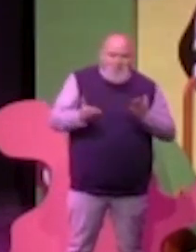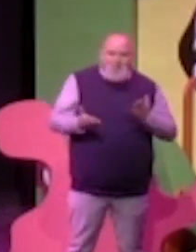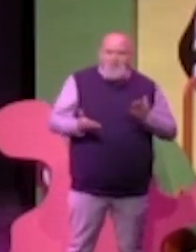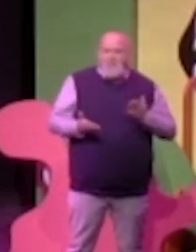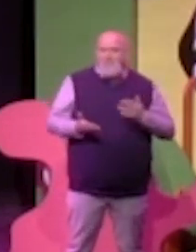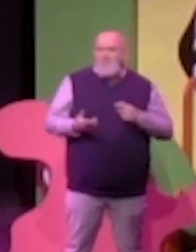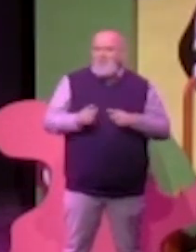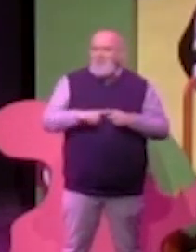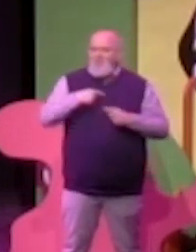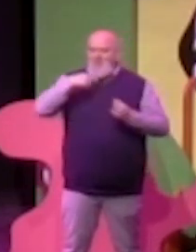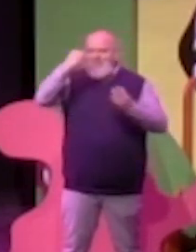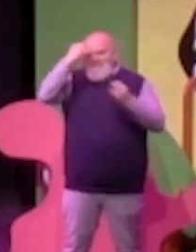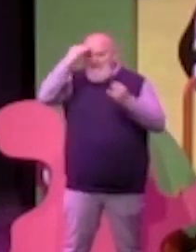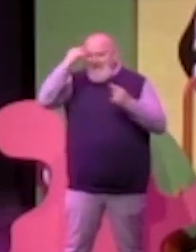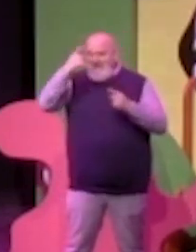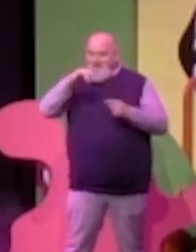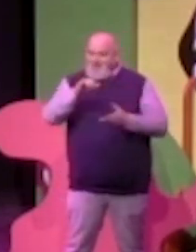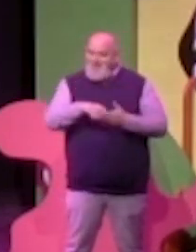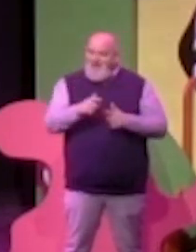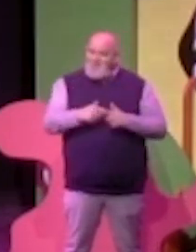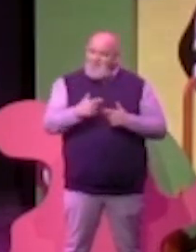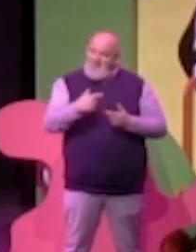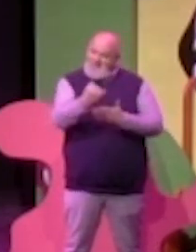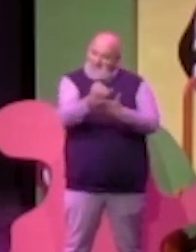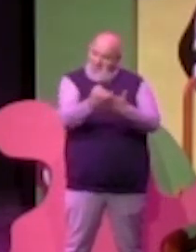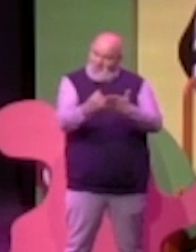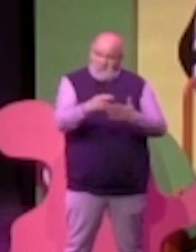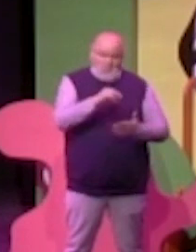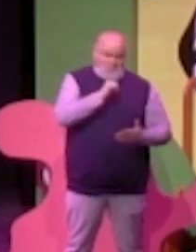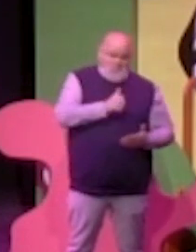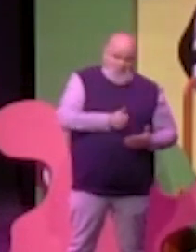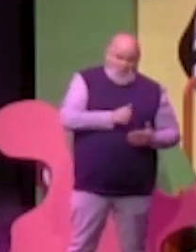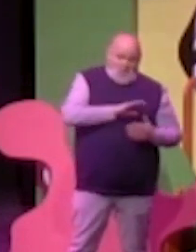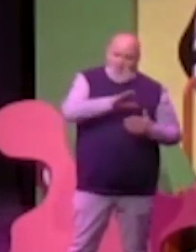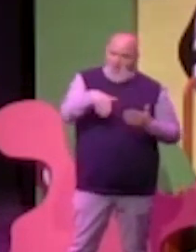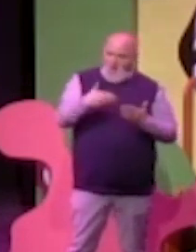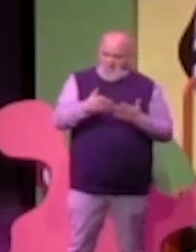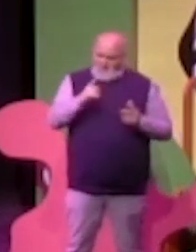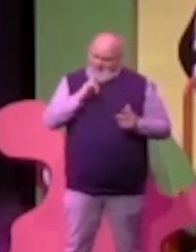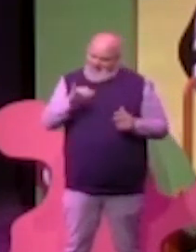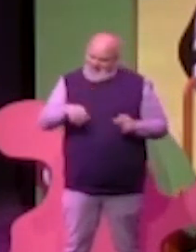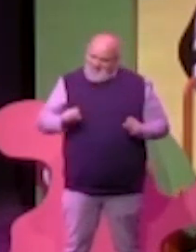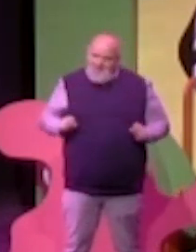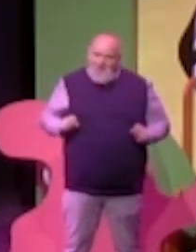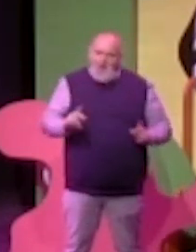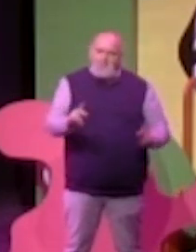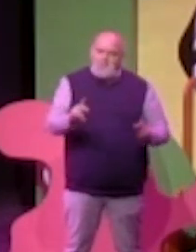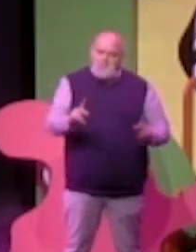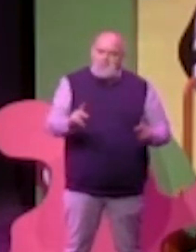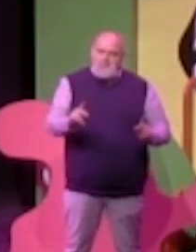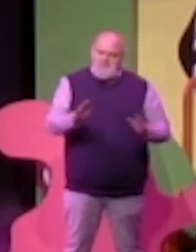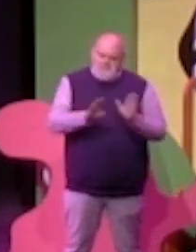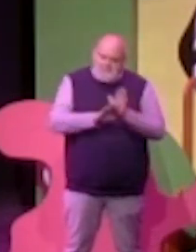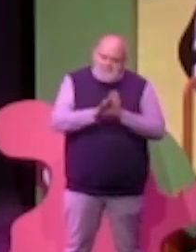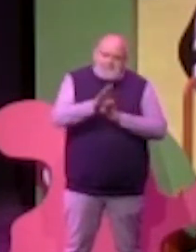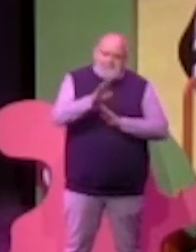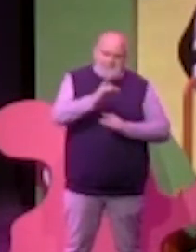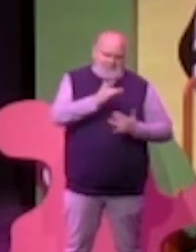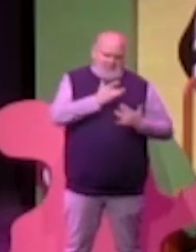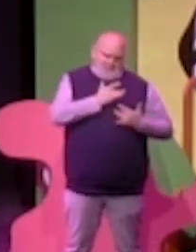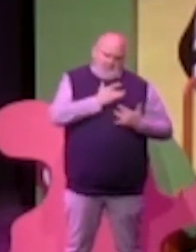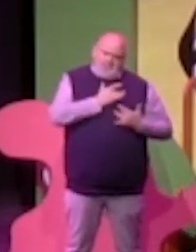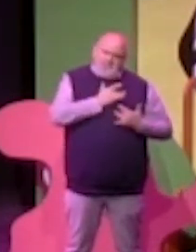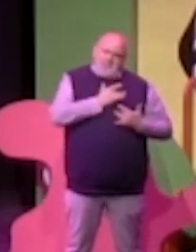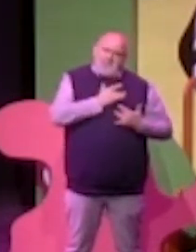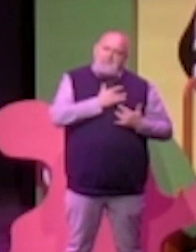they're consciously thinking of this as the arts or not, that all of these are opportunities to build empathy, to build our humanity, so